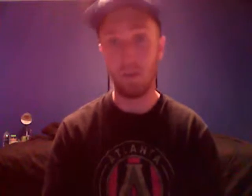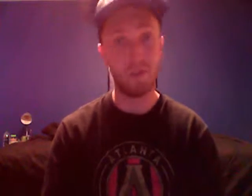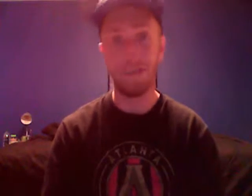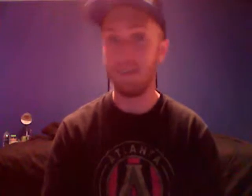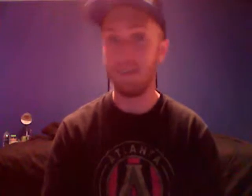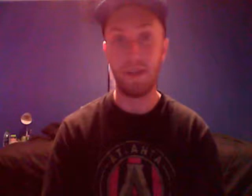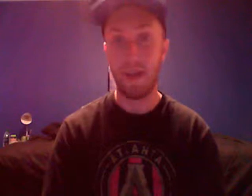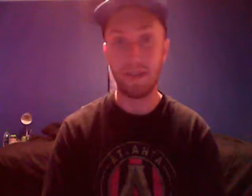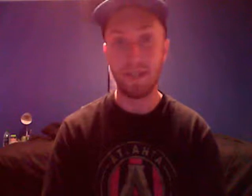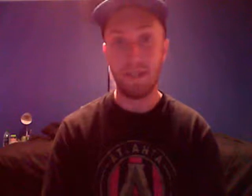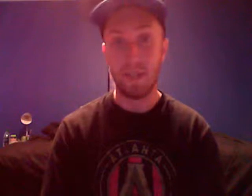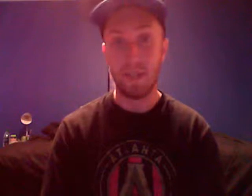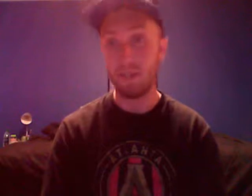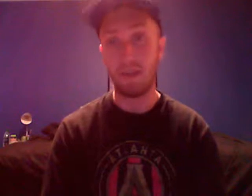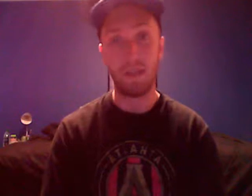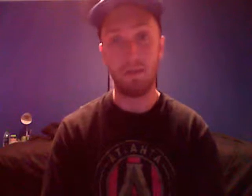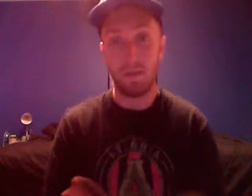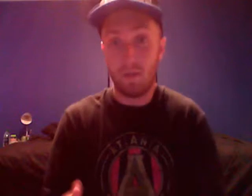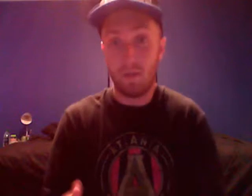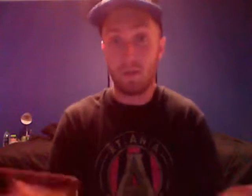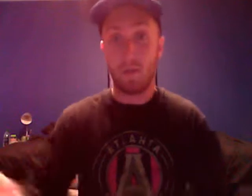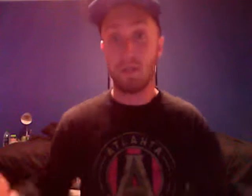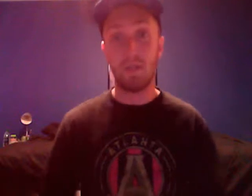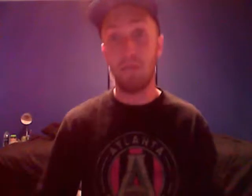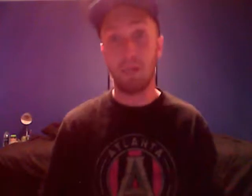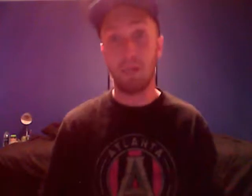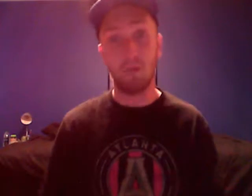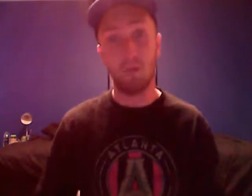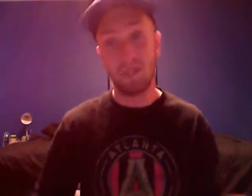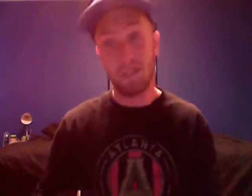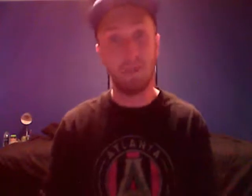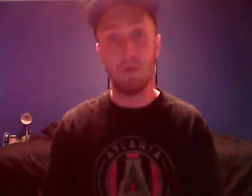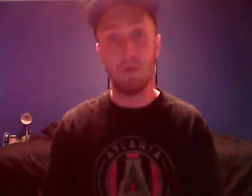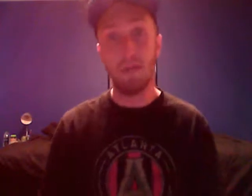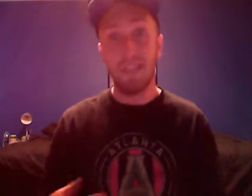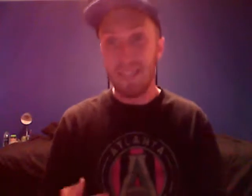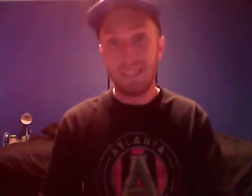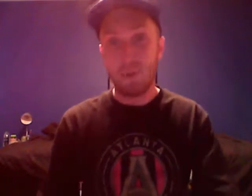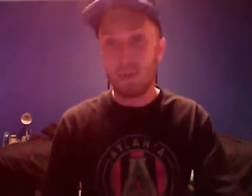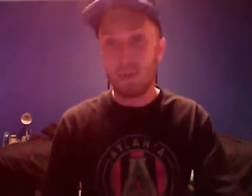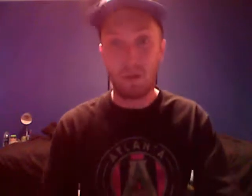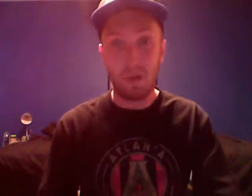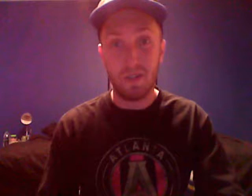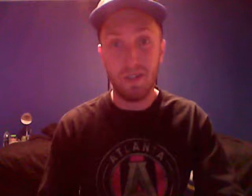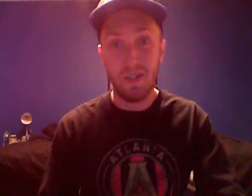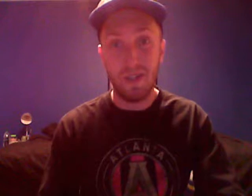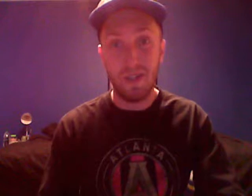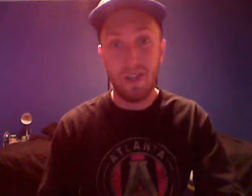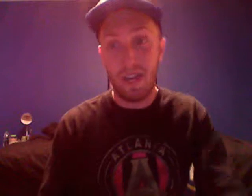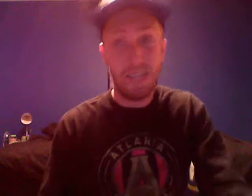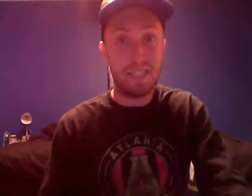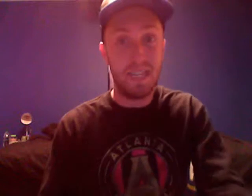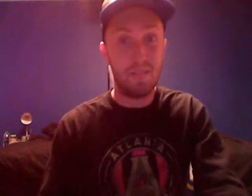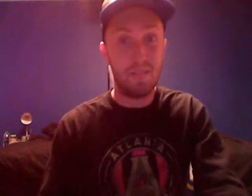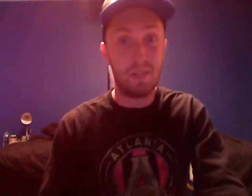Carmona is not that. He's not, first of all, he's not as big as Laurentiewicz. Second of all, he doesn't work as hard. And I hate to say it